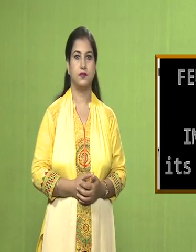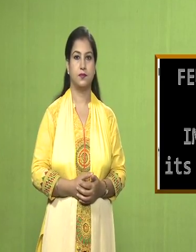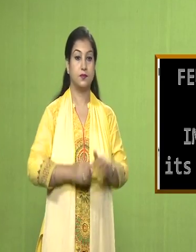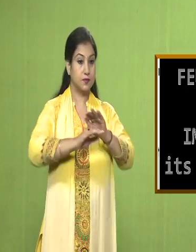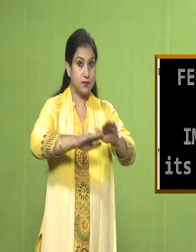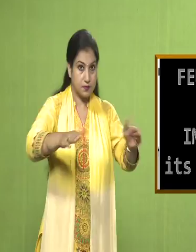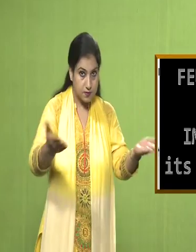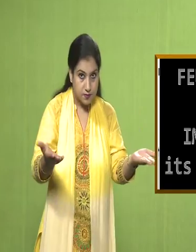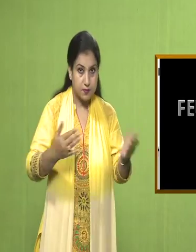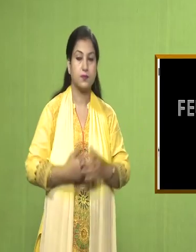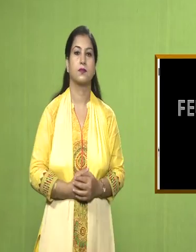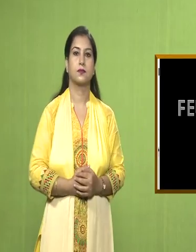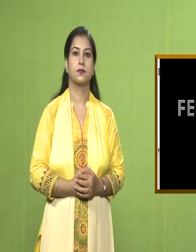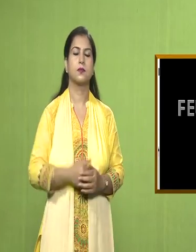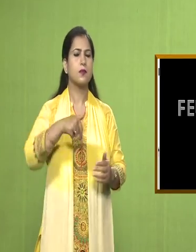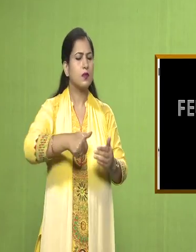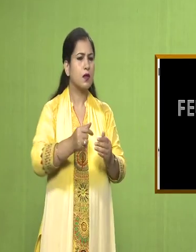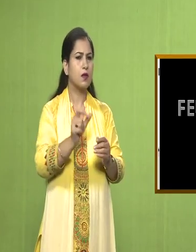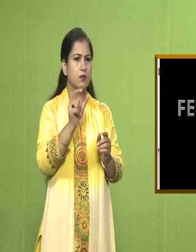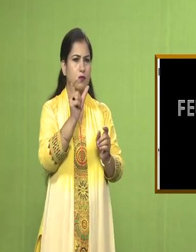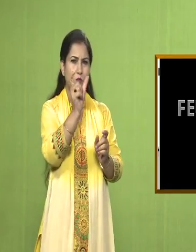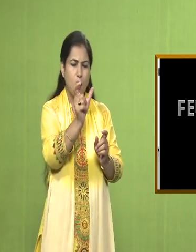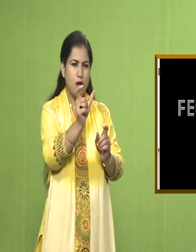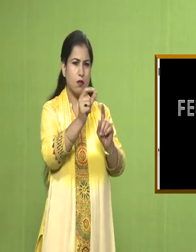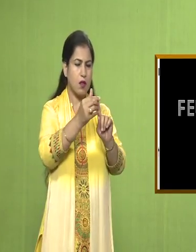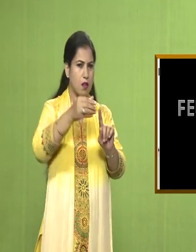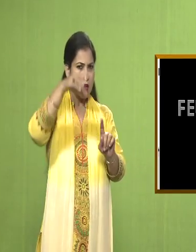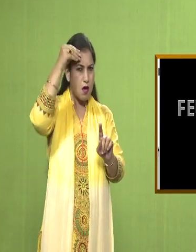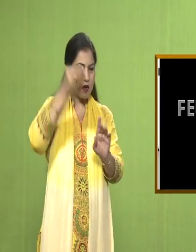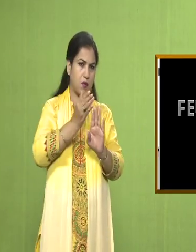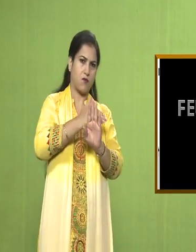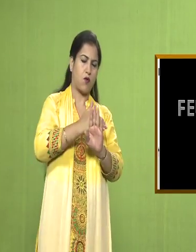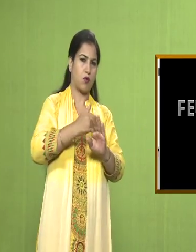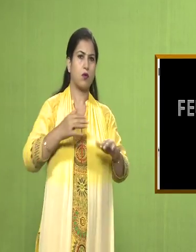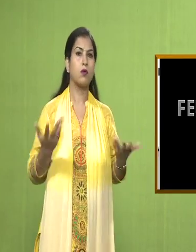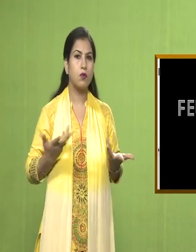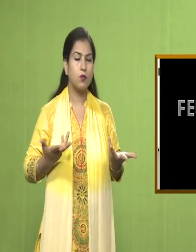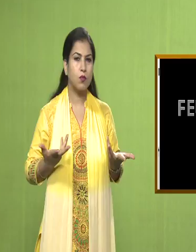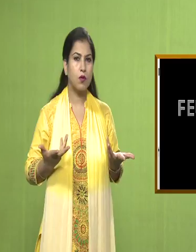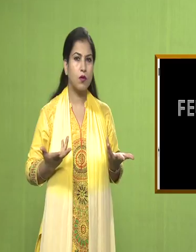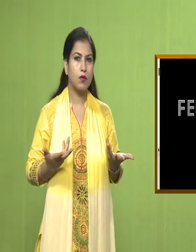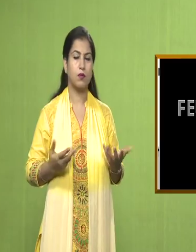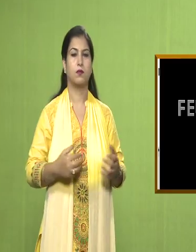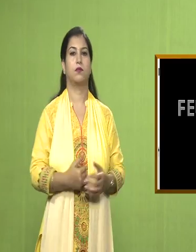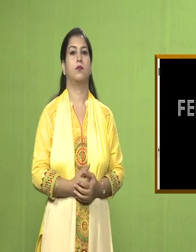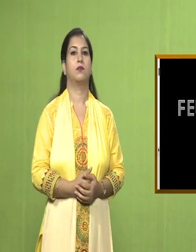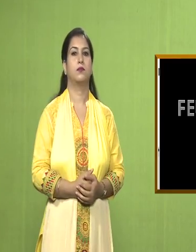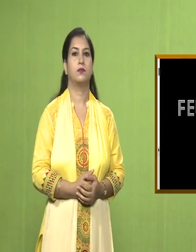Learners, before we learn about feudalism, let us first try and understand the meaning